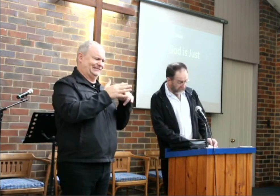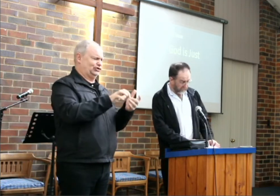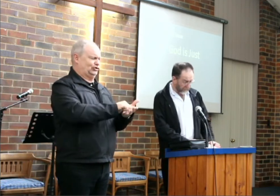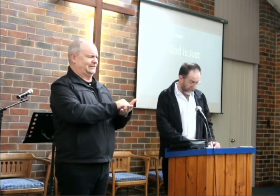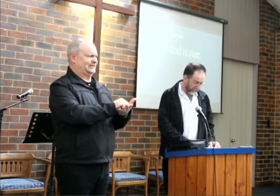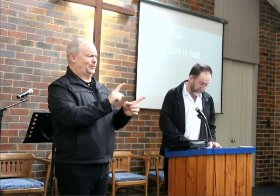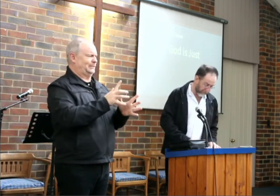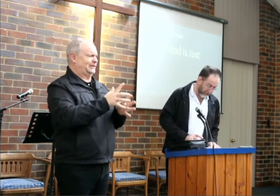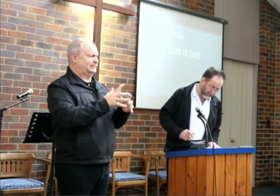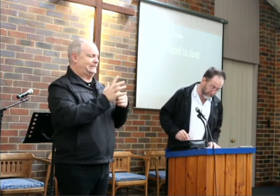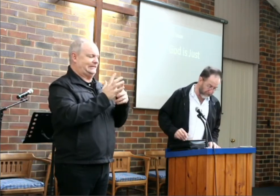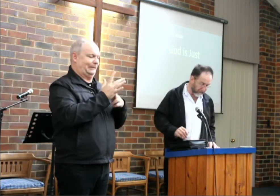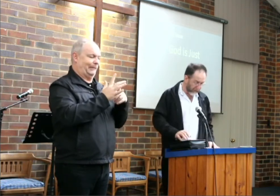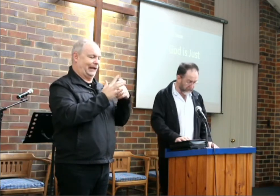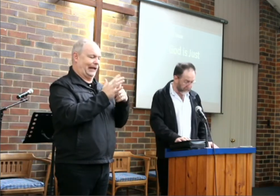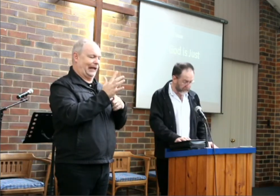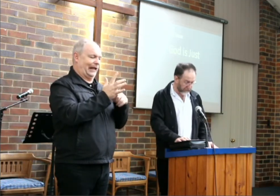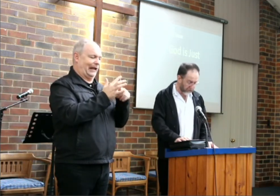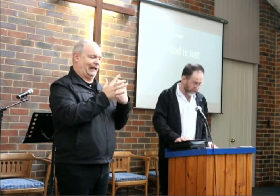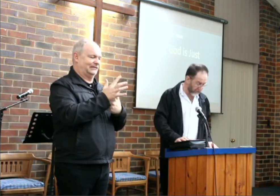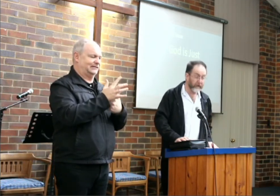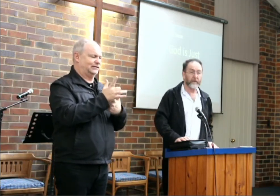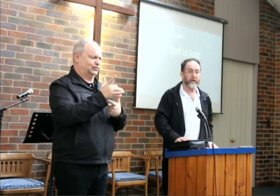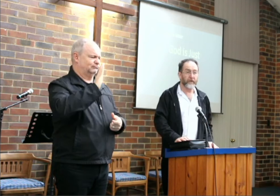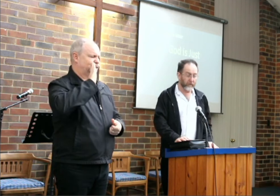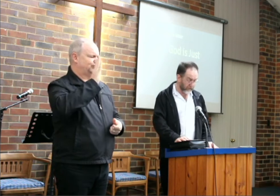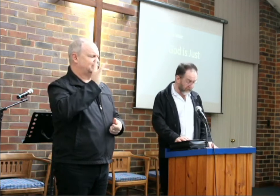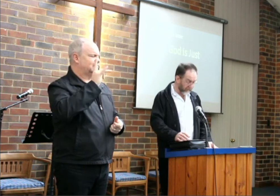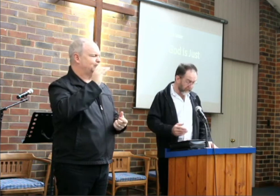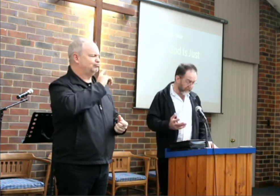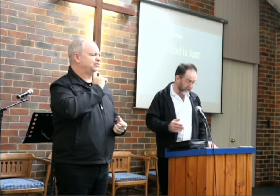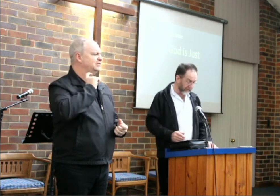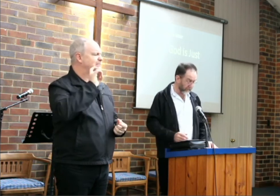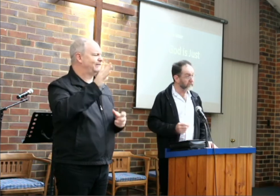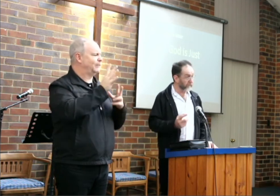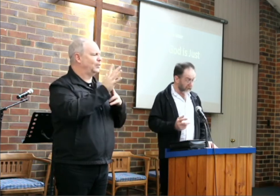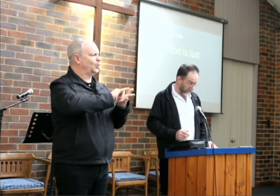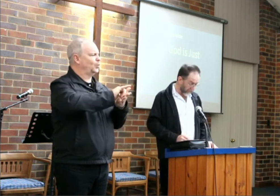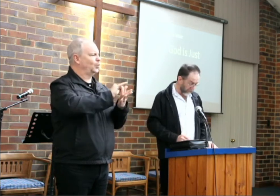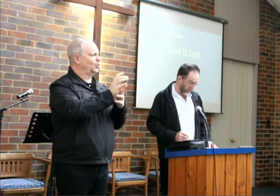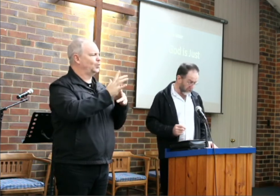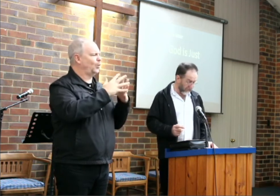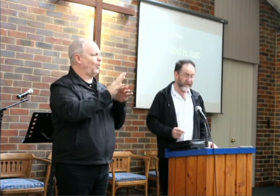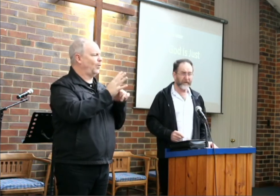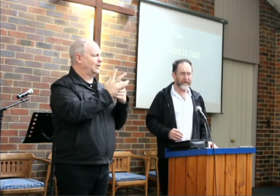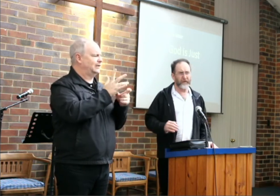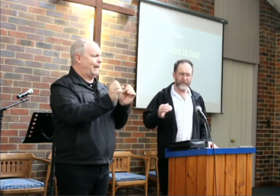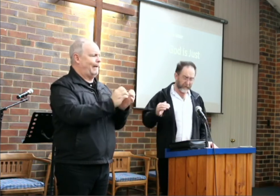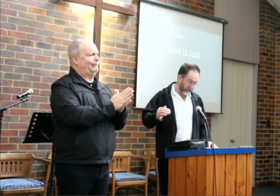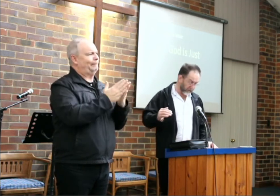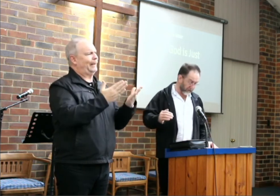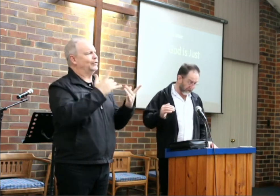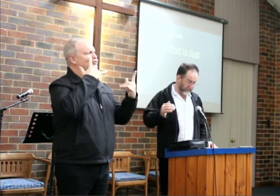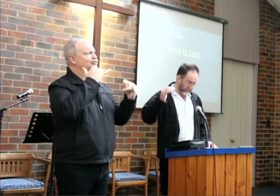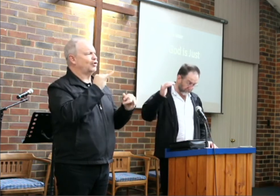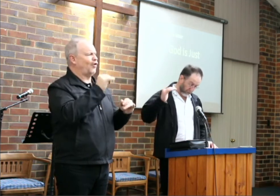Well, Tim Keller, the founder of the Redeemer Presbyterian Church in New York City, he states, "Biblical justice is not